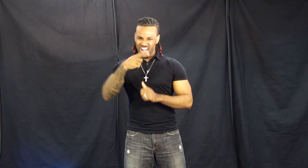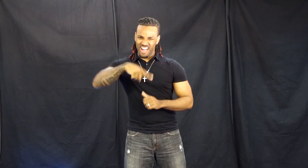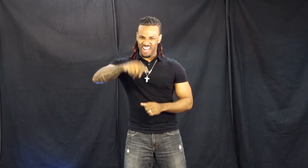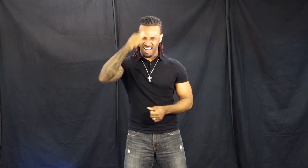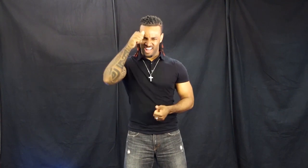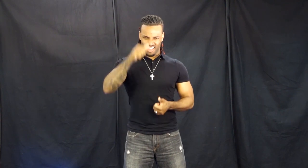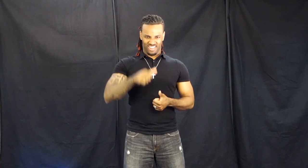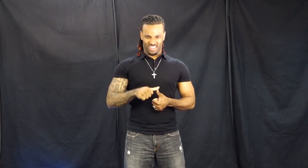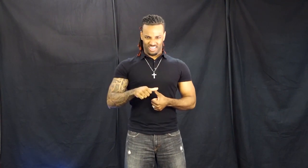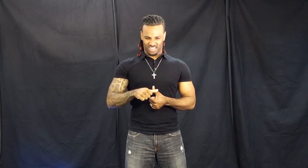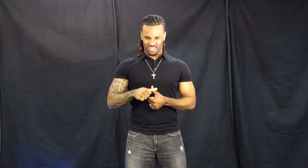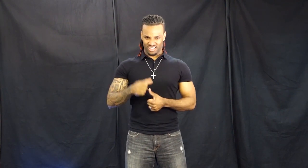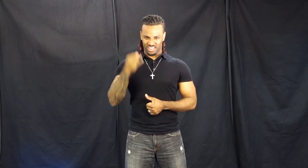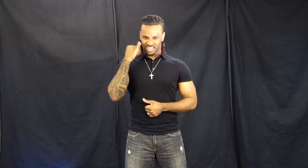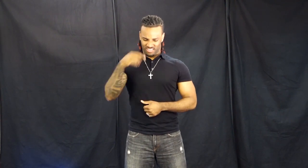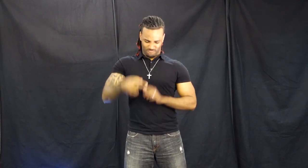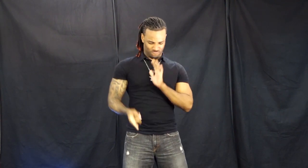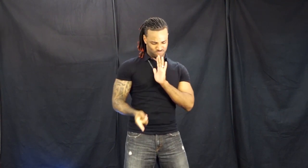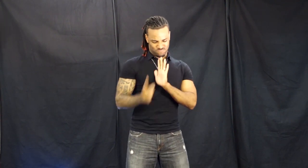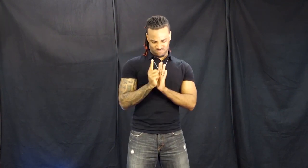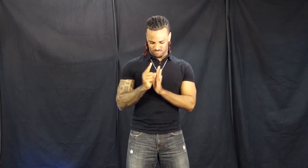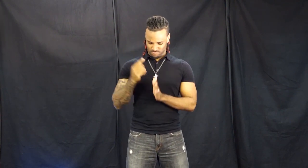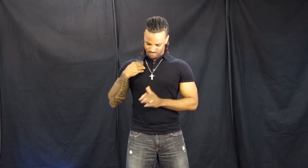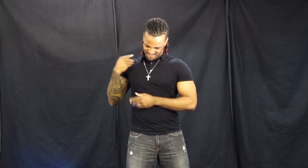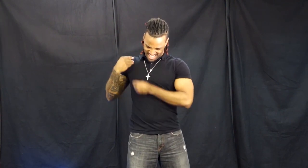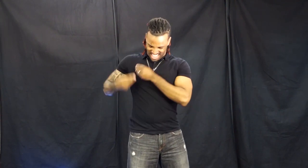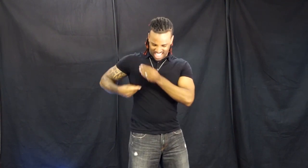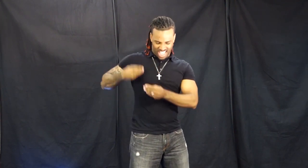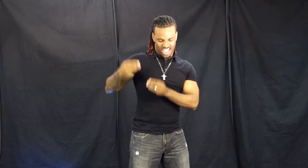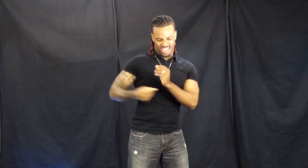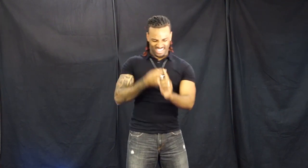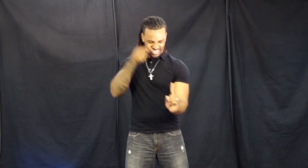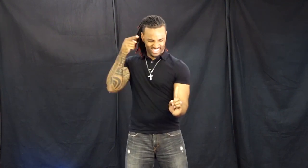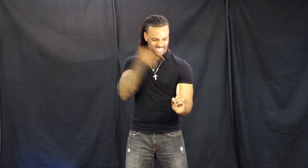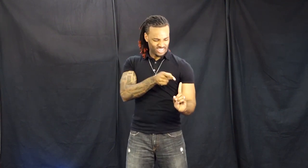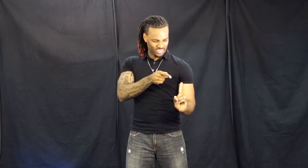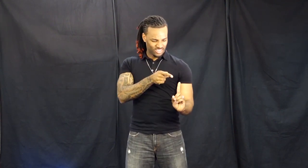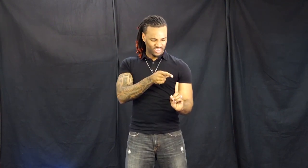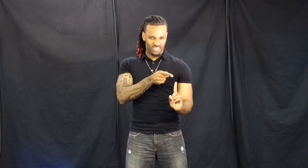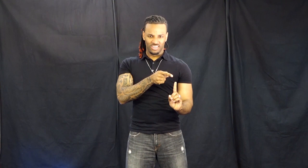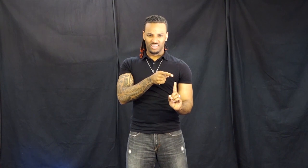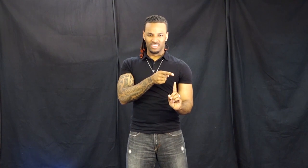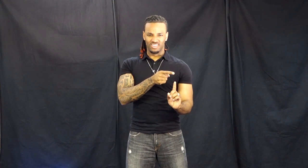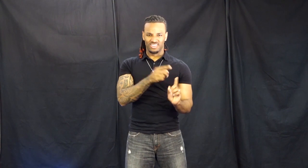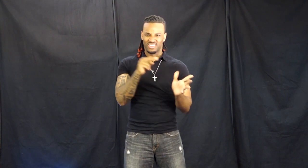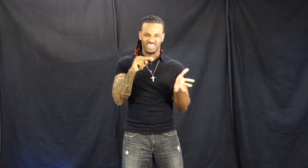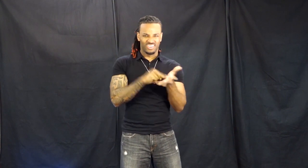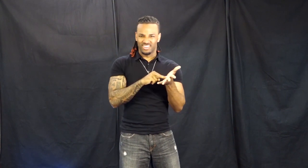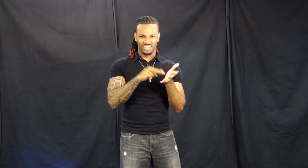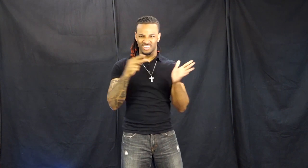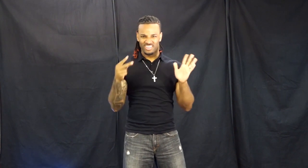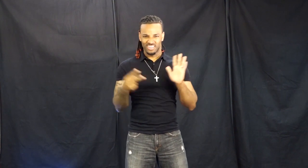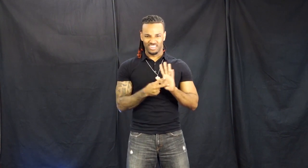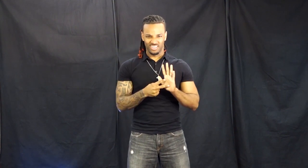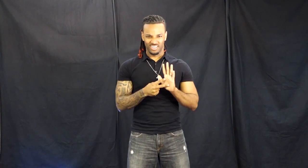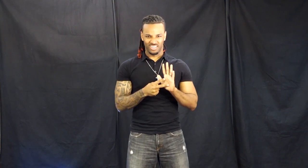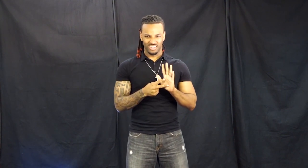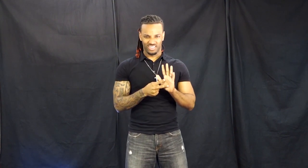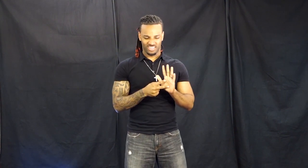you remember me? What if this bullet is my legacy? Legacy. What is a legacy?